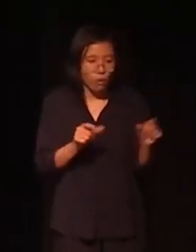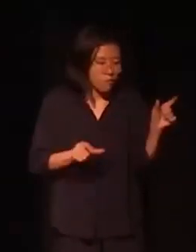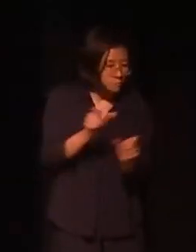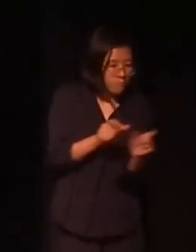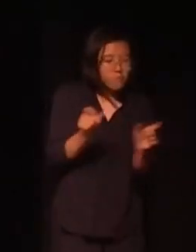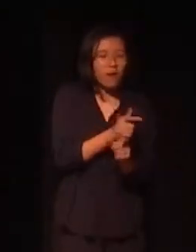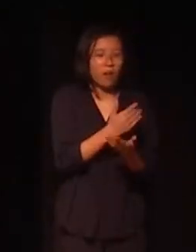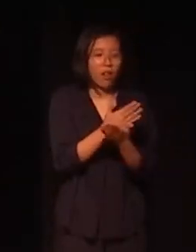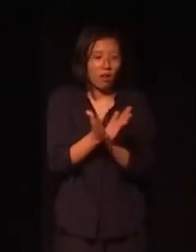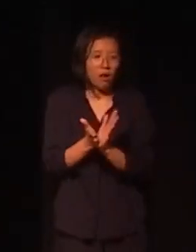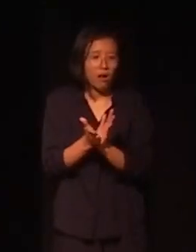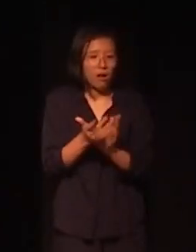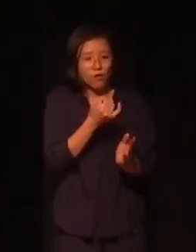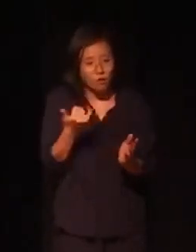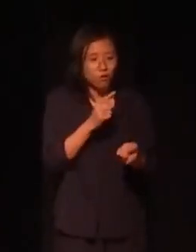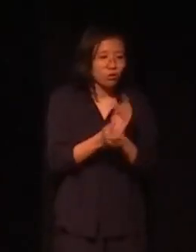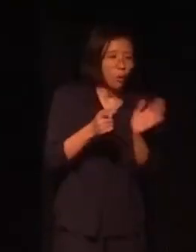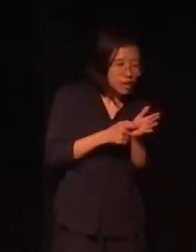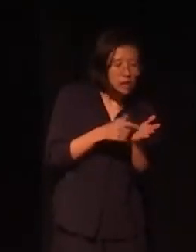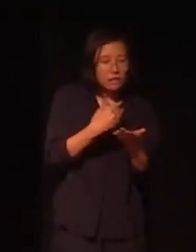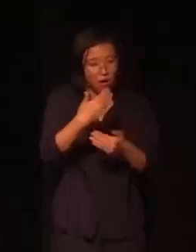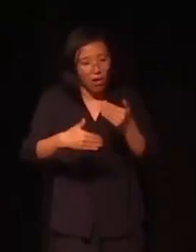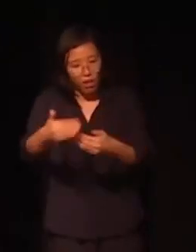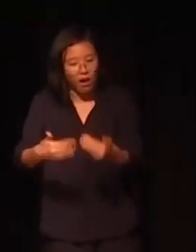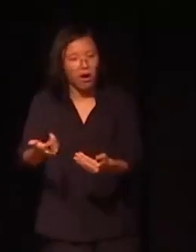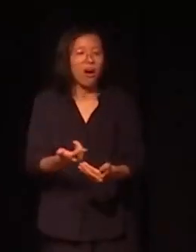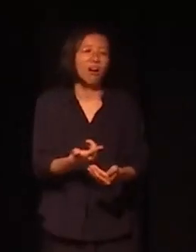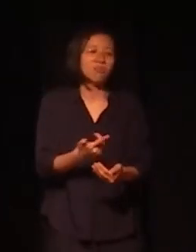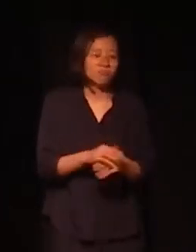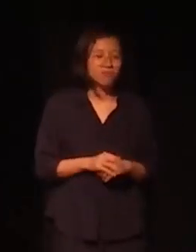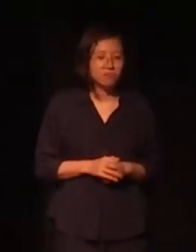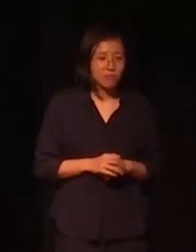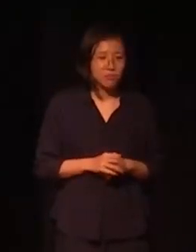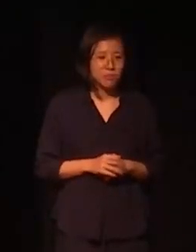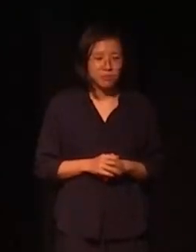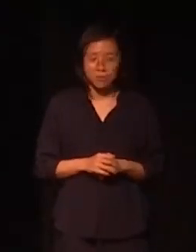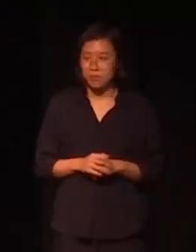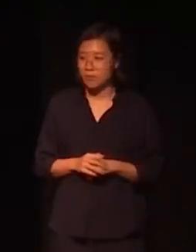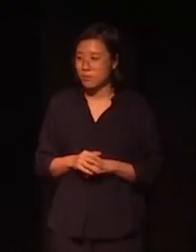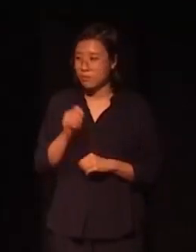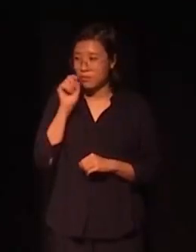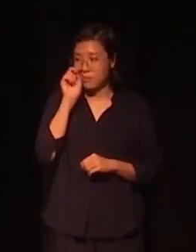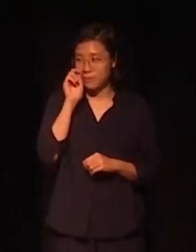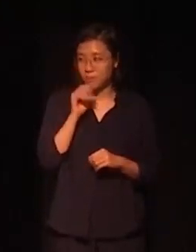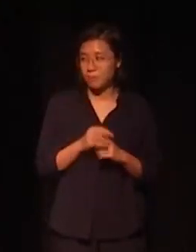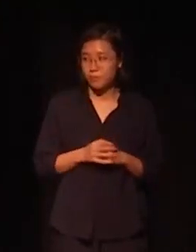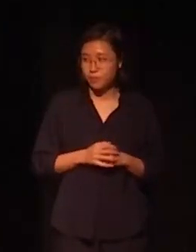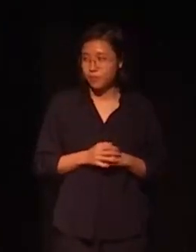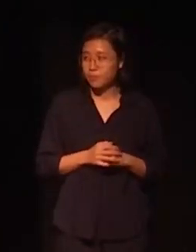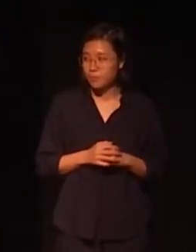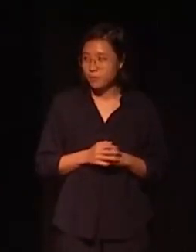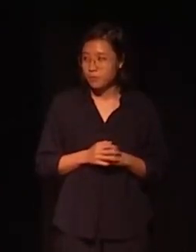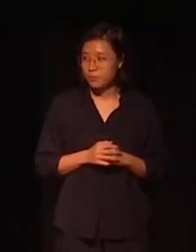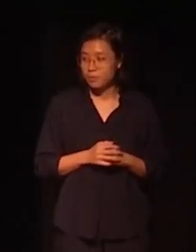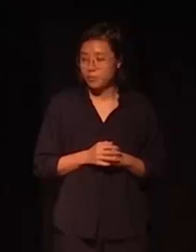And sometimes the pronouns and so on and so forth. So it comes, since we have analyzed the